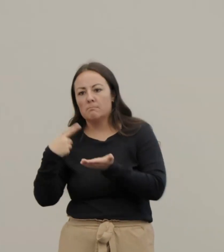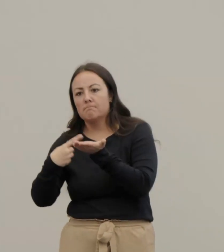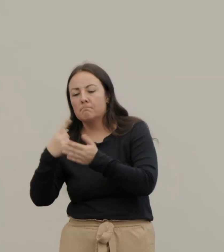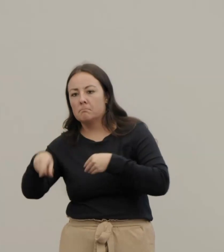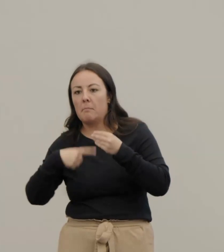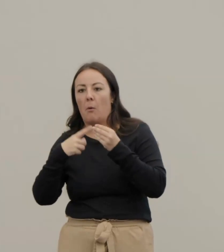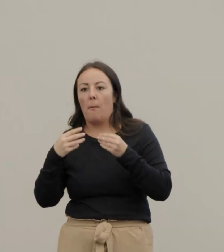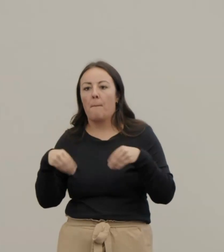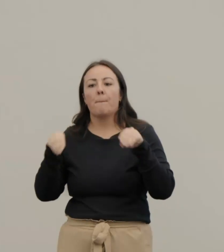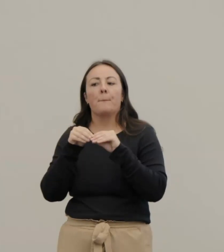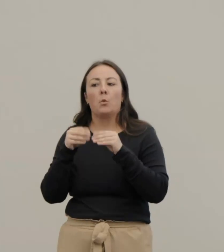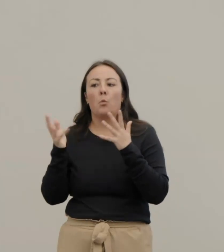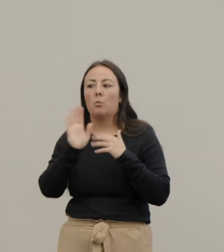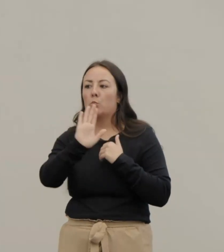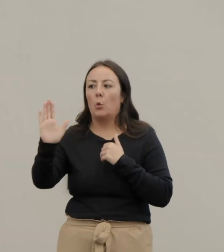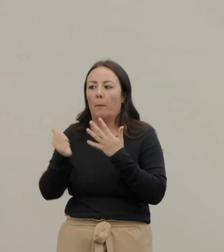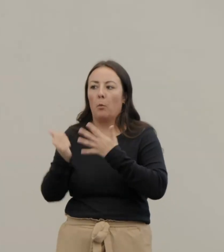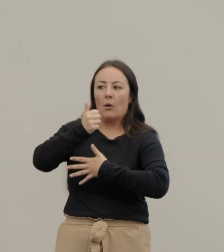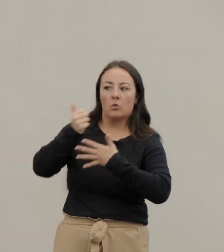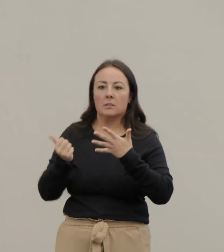priority might be for you, maybe not.